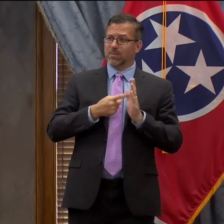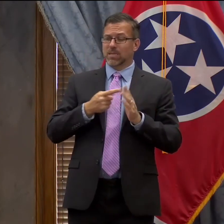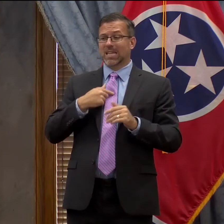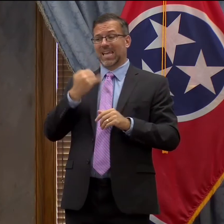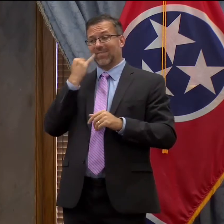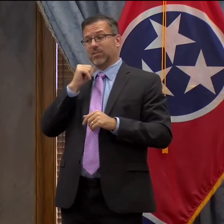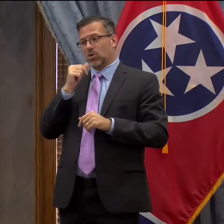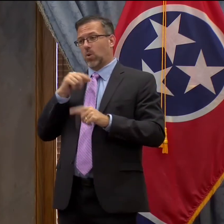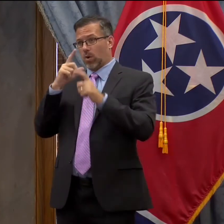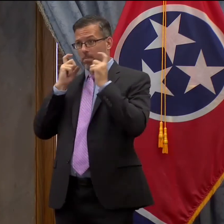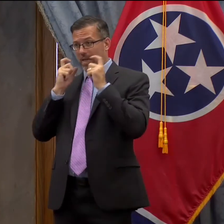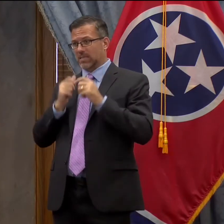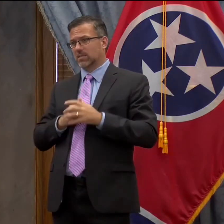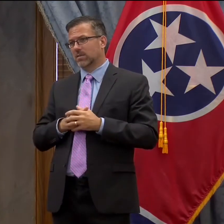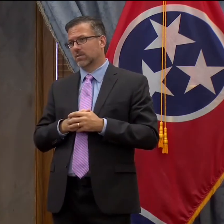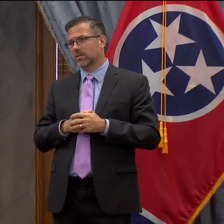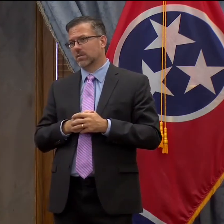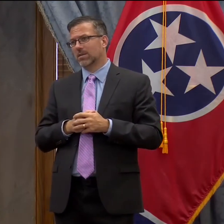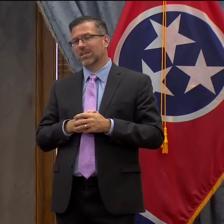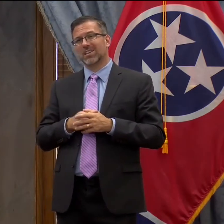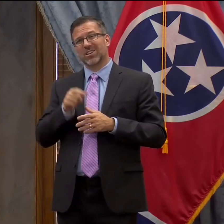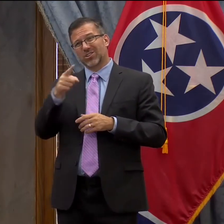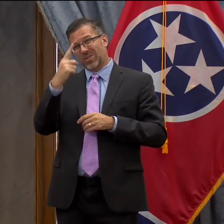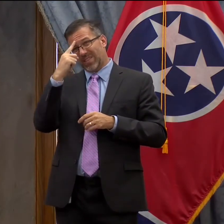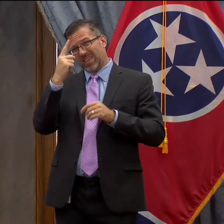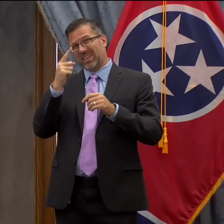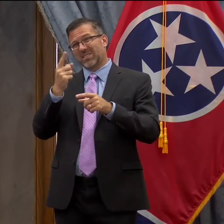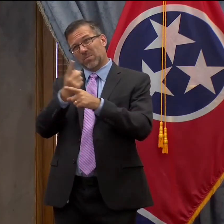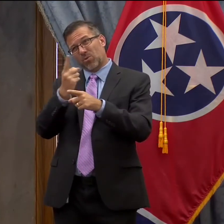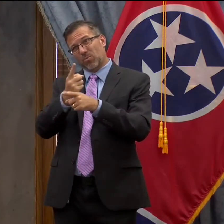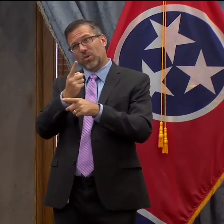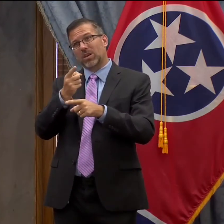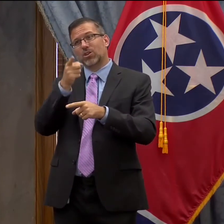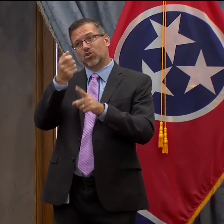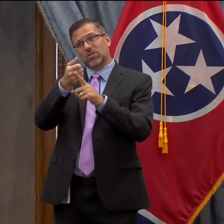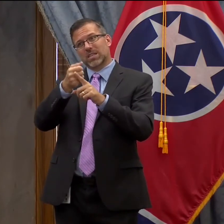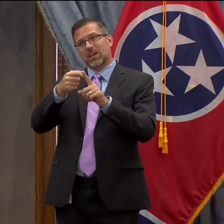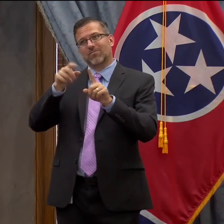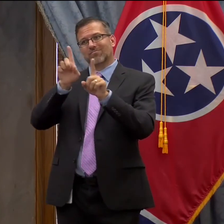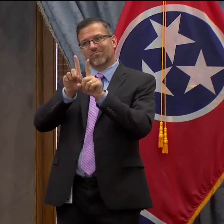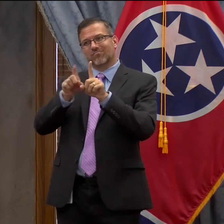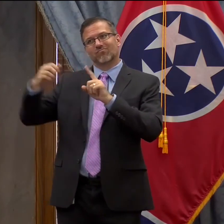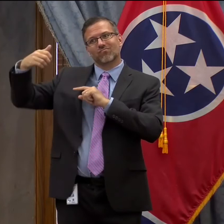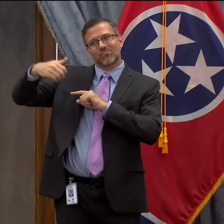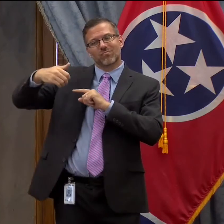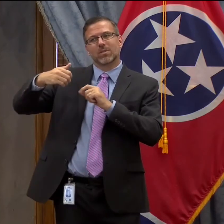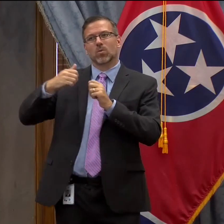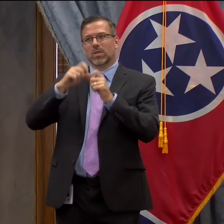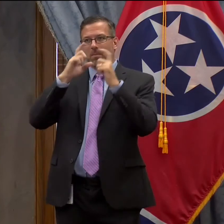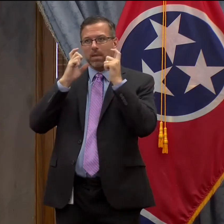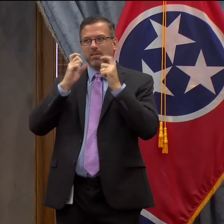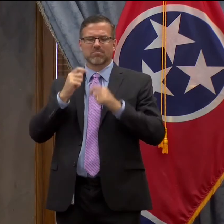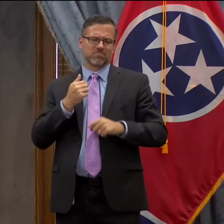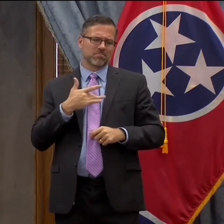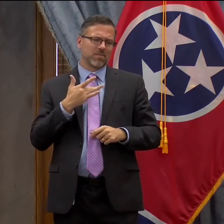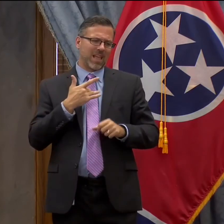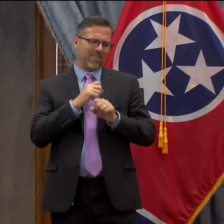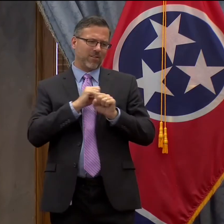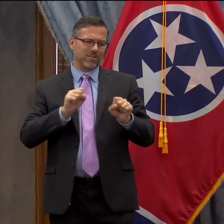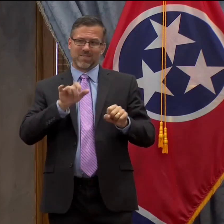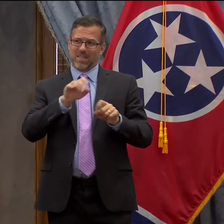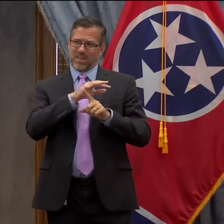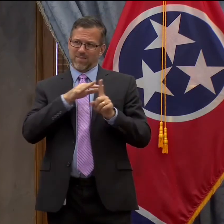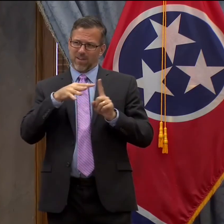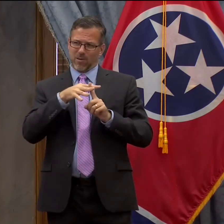do you think you should have posed with your arms around that gentleman with no mask? You know, I felt safe in that environment. I don't know who